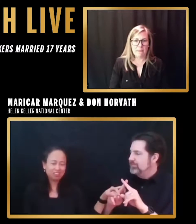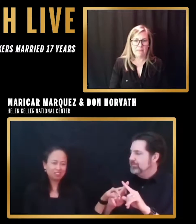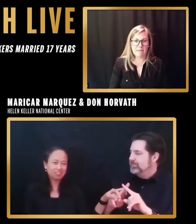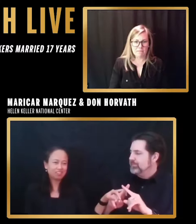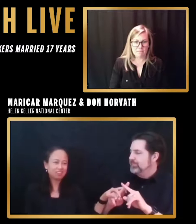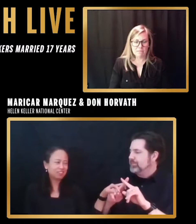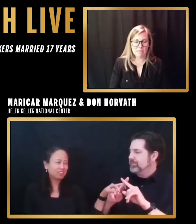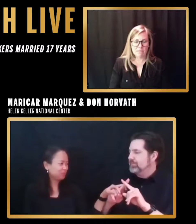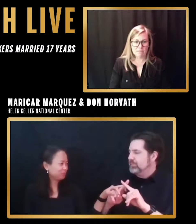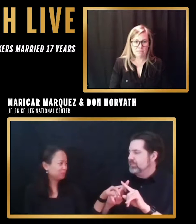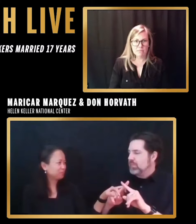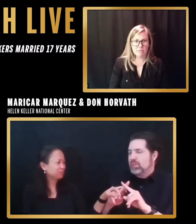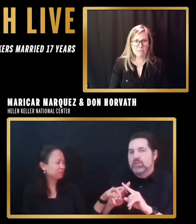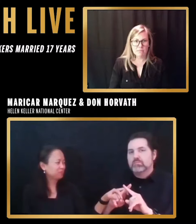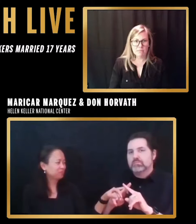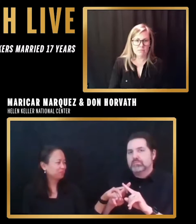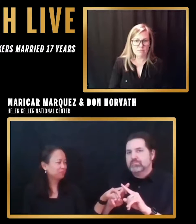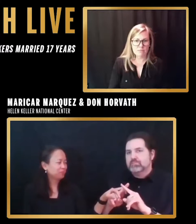for.